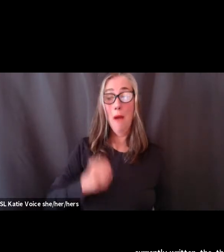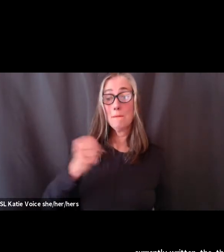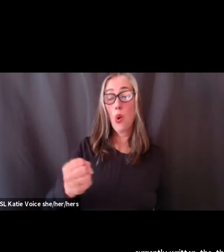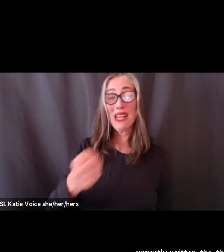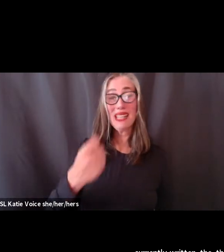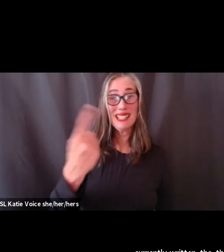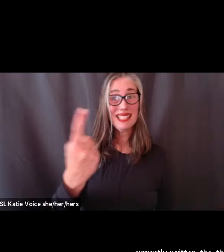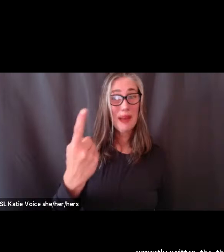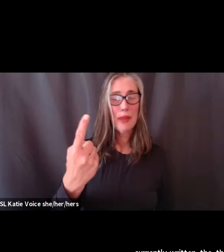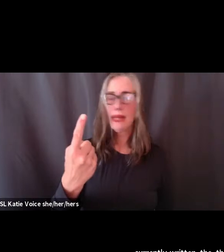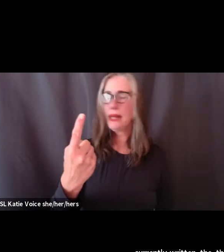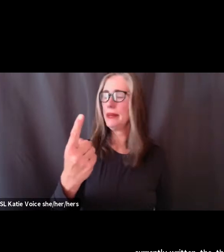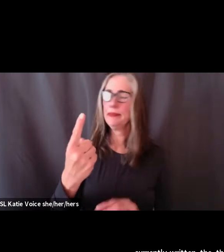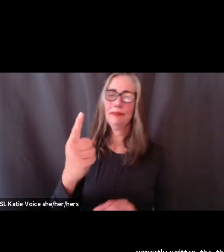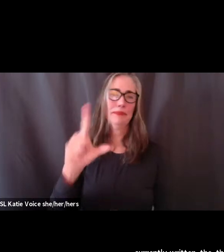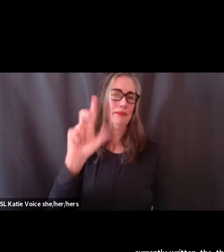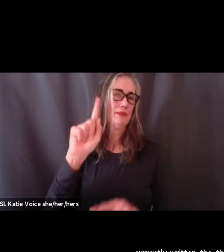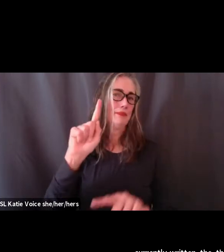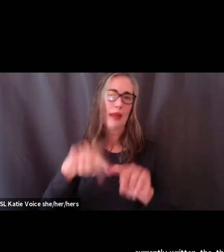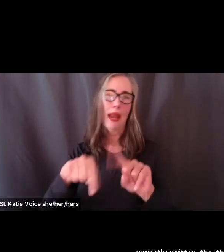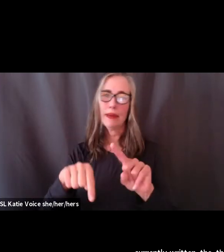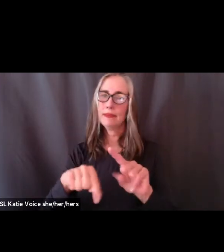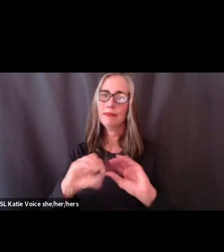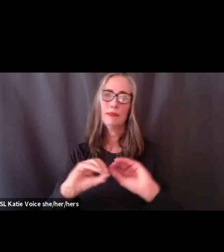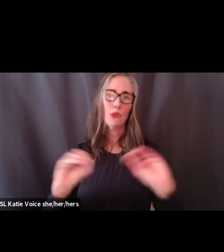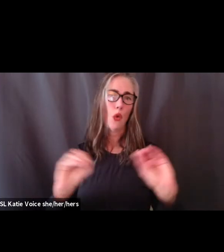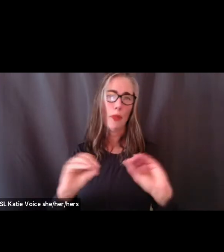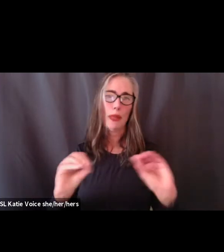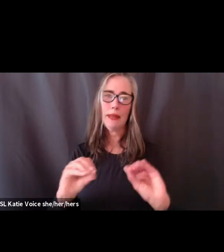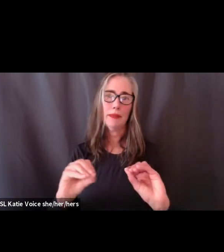conference or their own endorsing process.